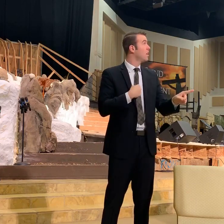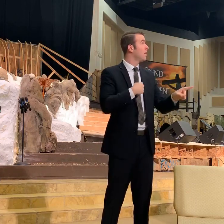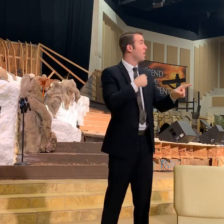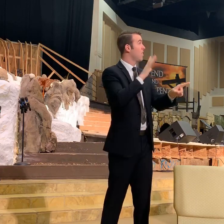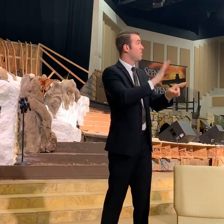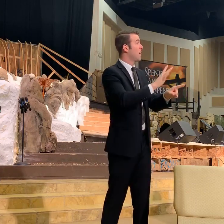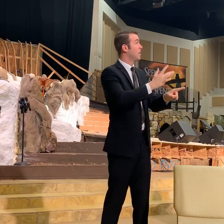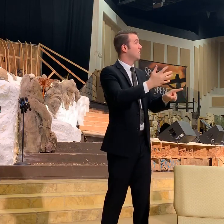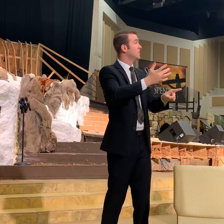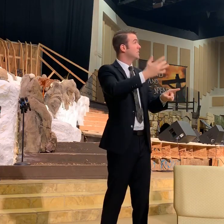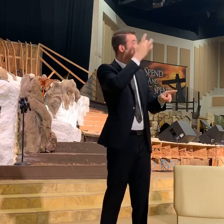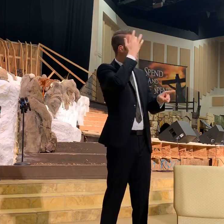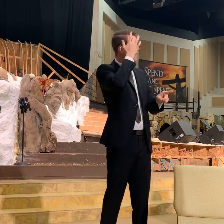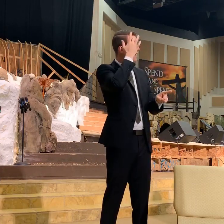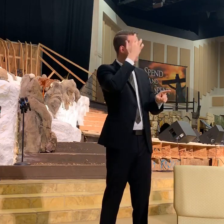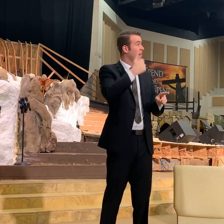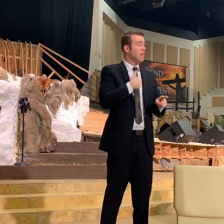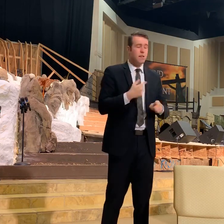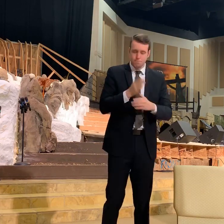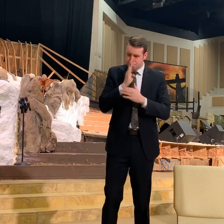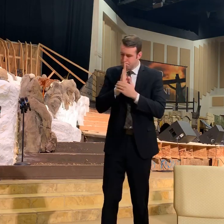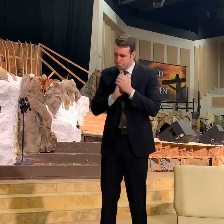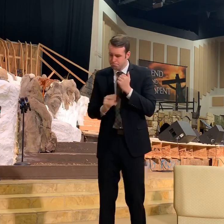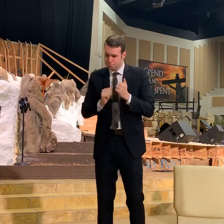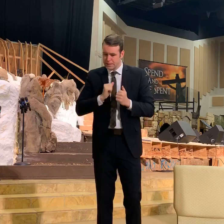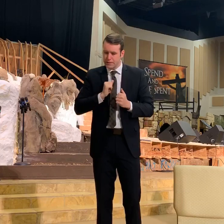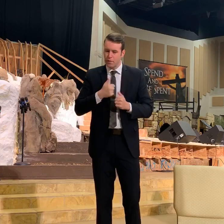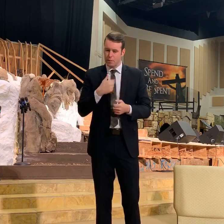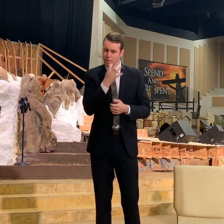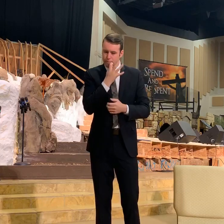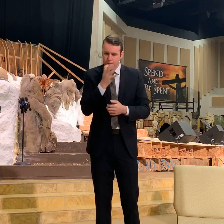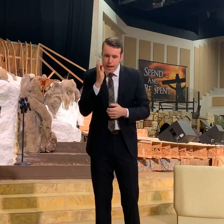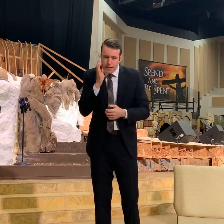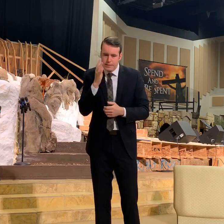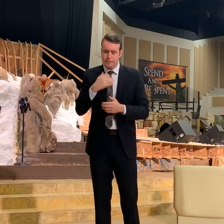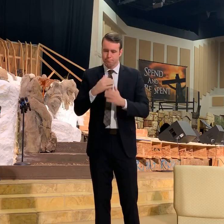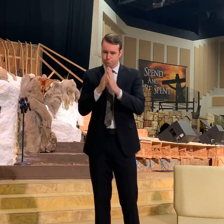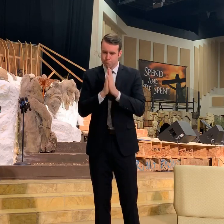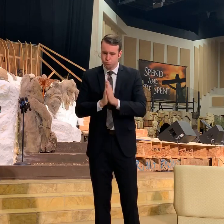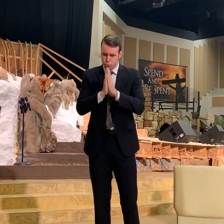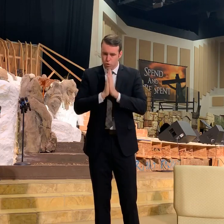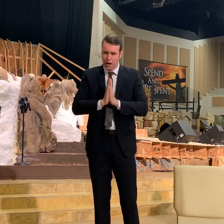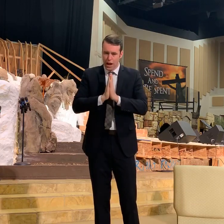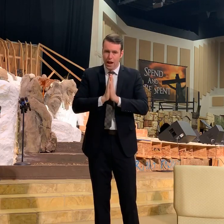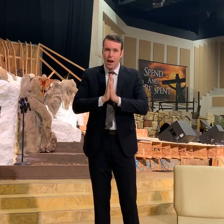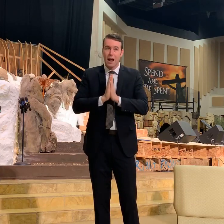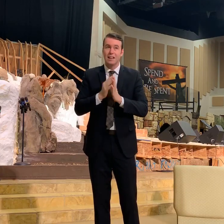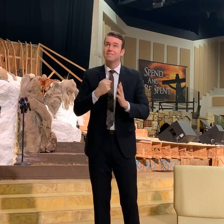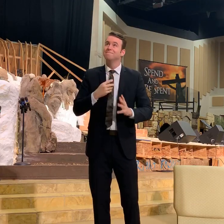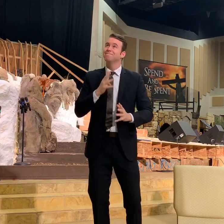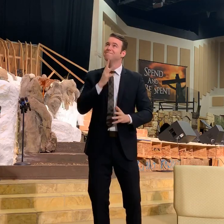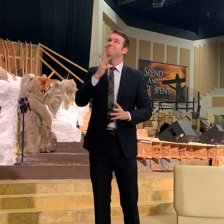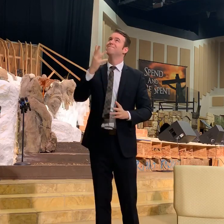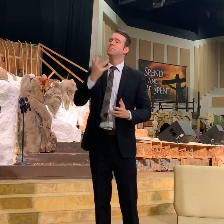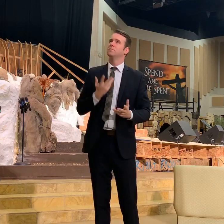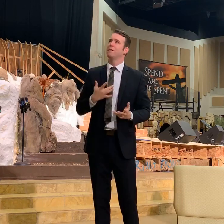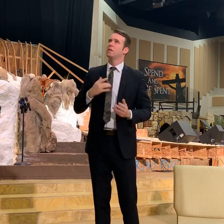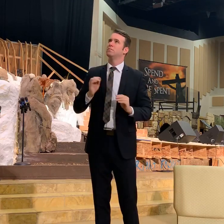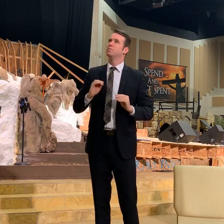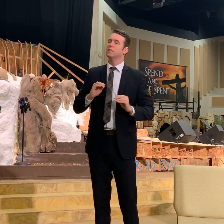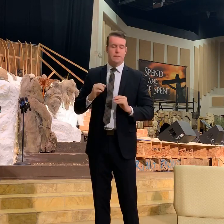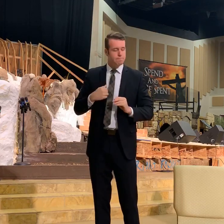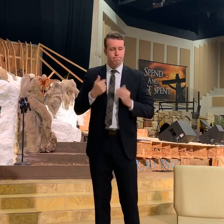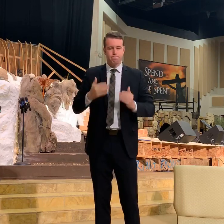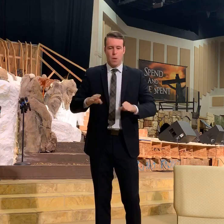my clothing was sackcloth. I humbled my soul with fasting, and my prayer returned into my own bosom. I